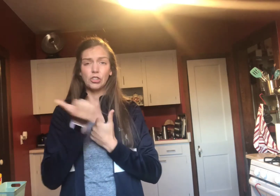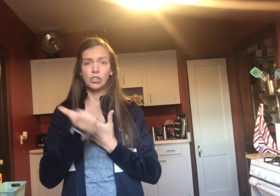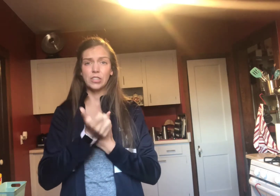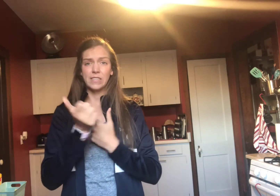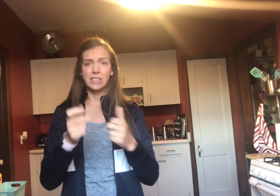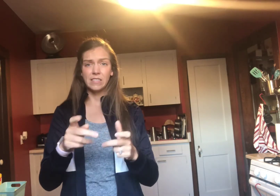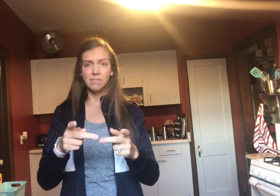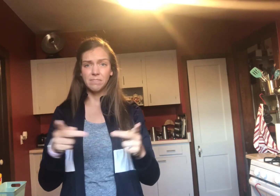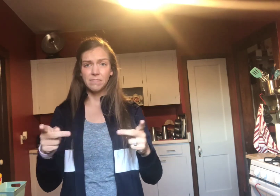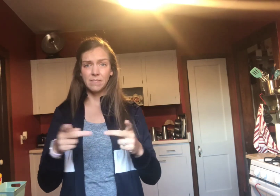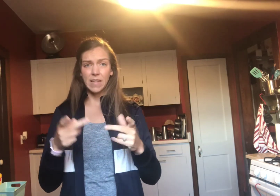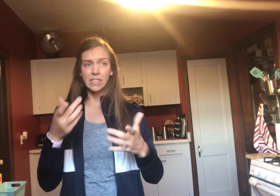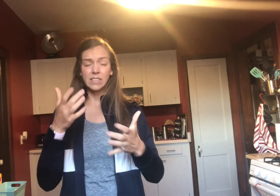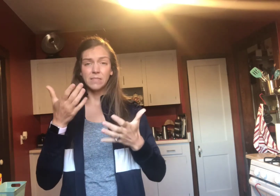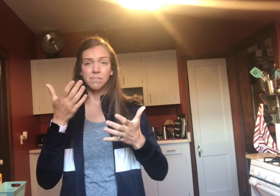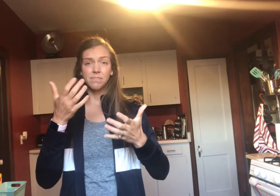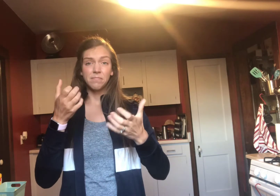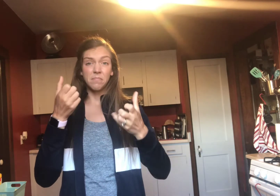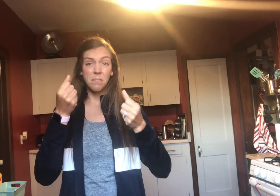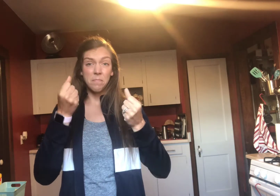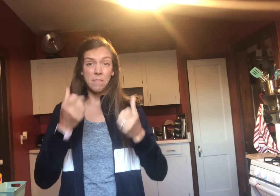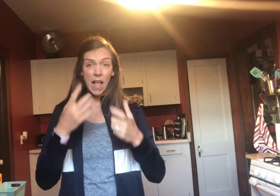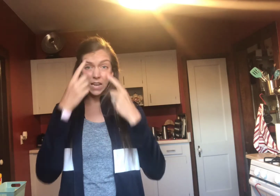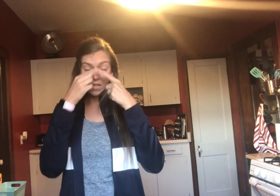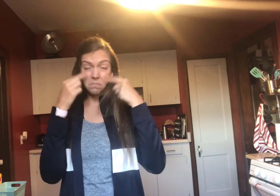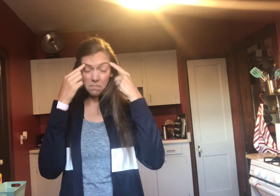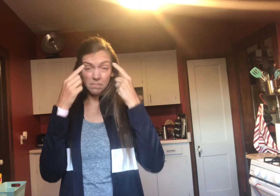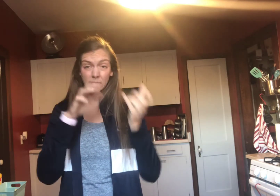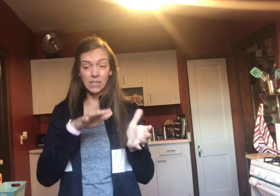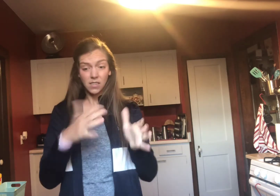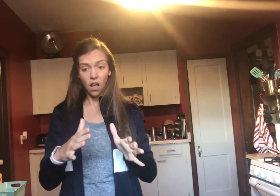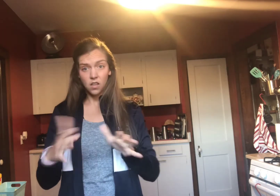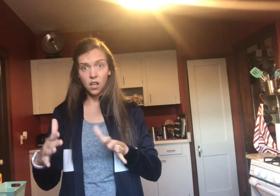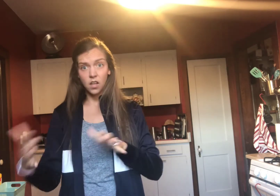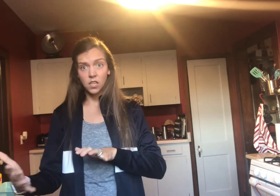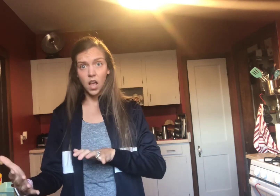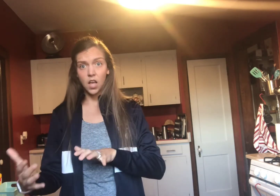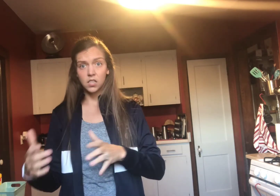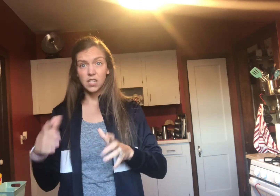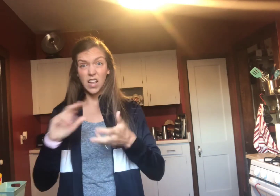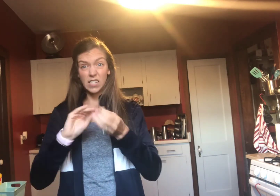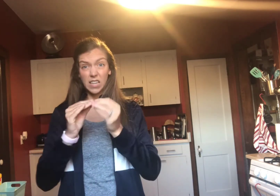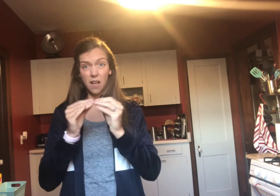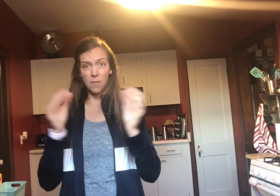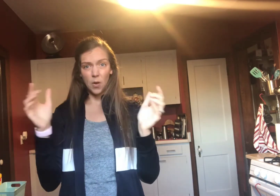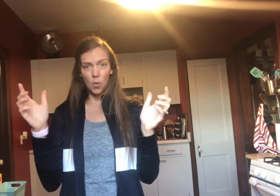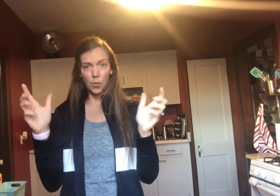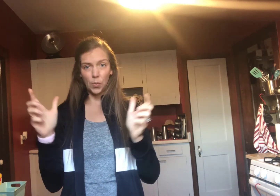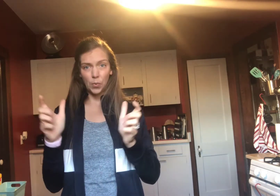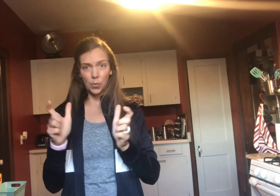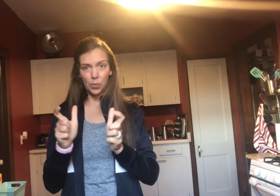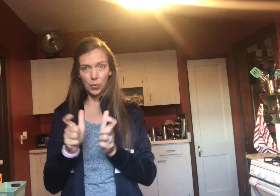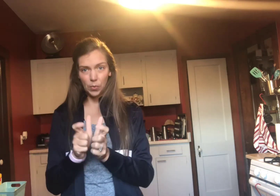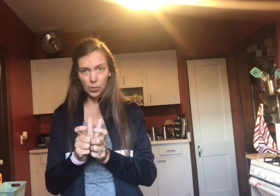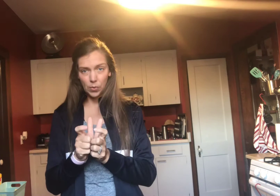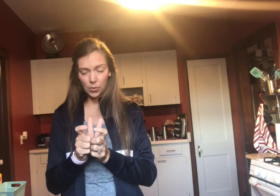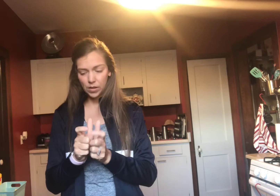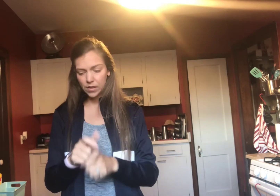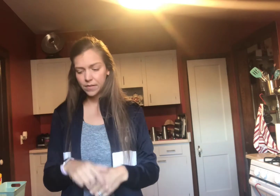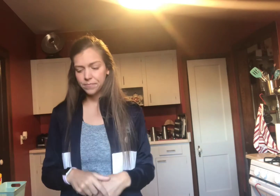Which means that its species is in danger of dying off. Many of them have already died, and the number of giant pandas has